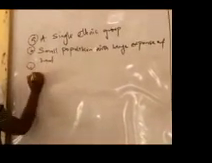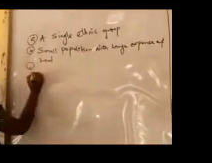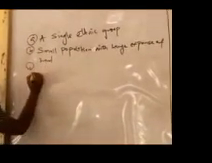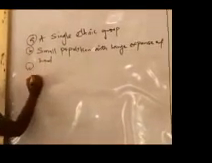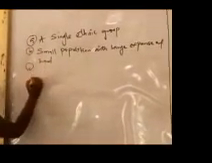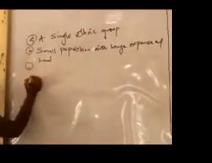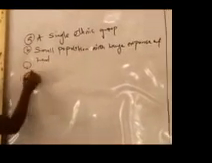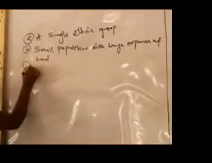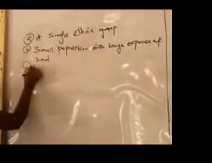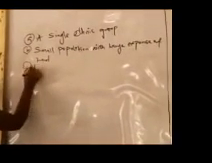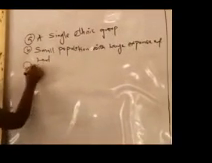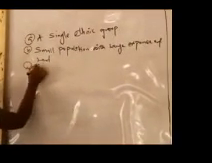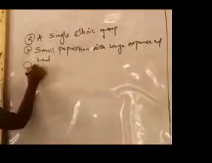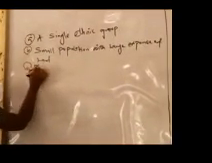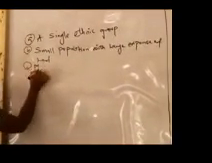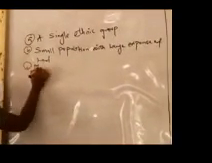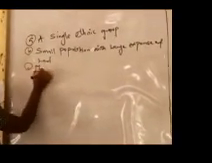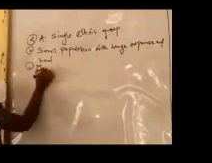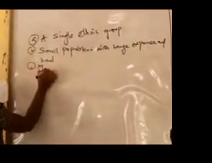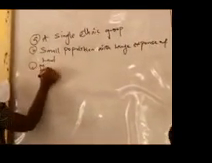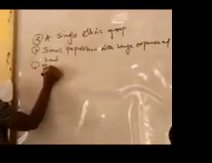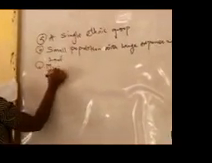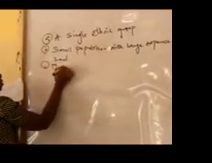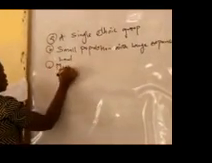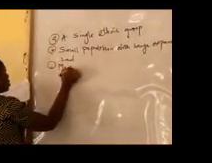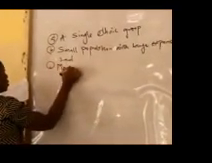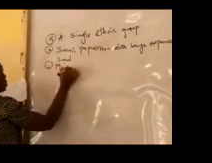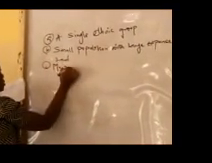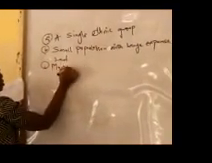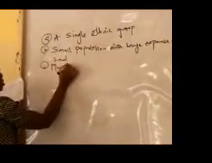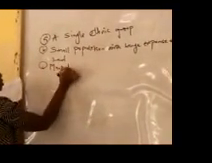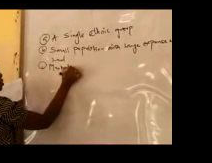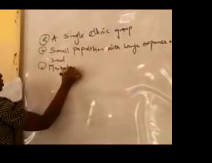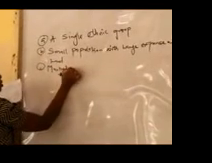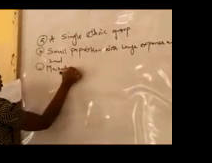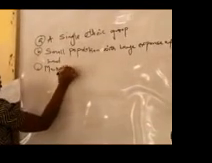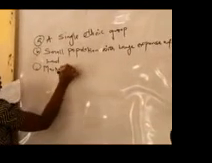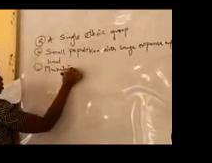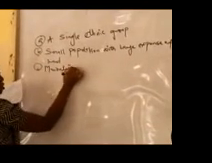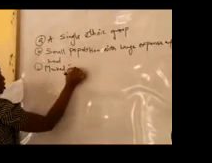Then C, marked inequalities.